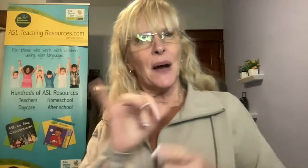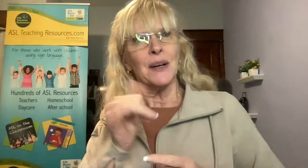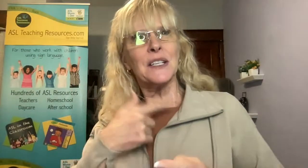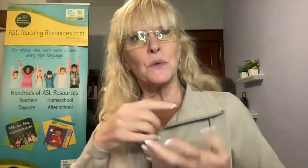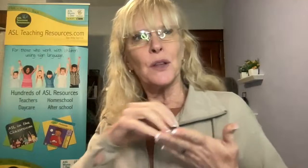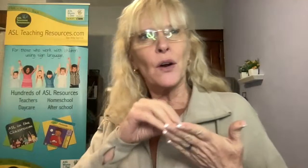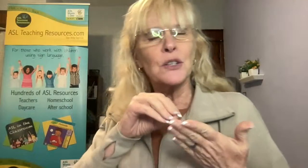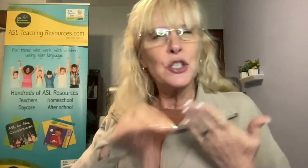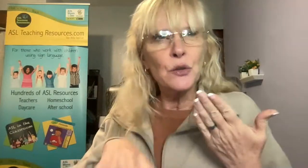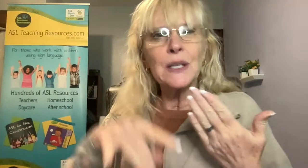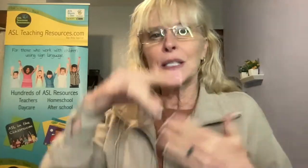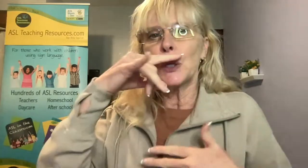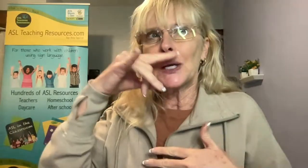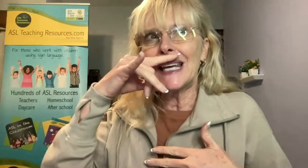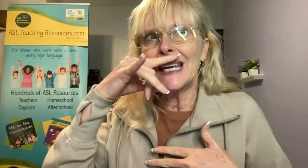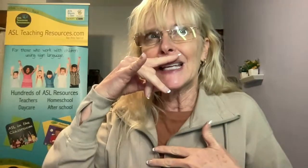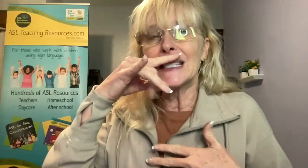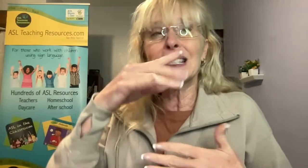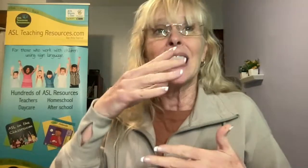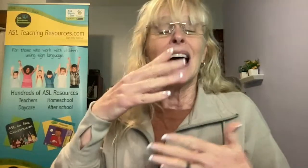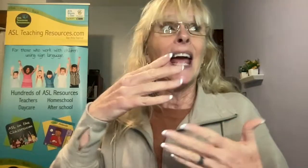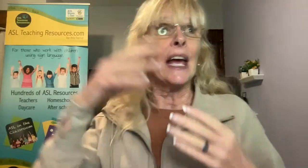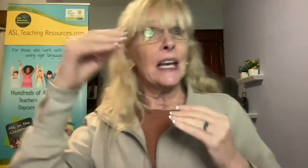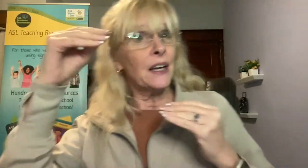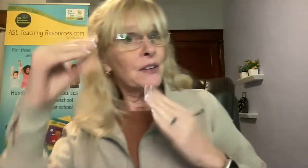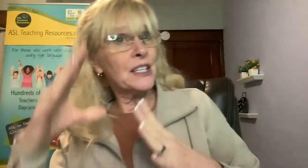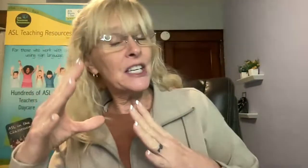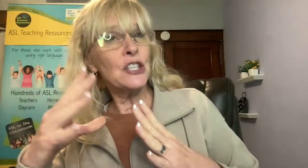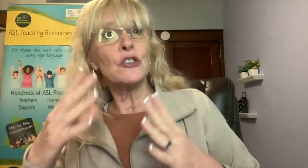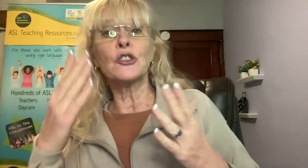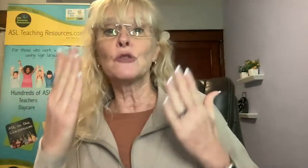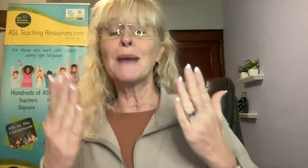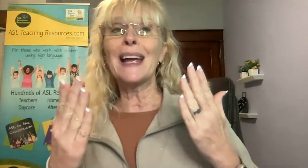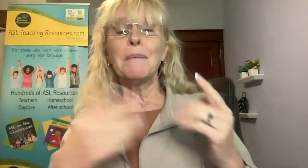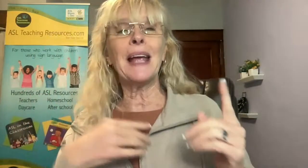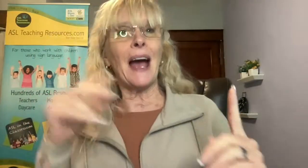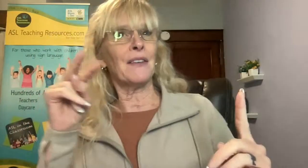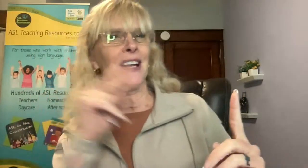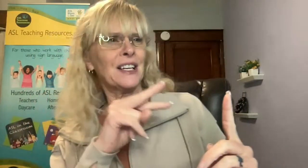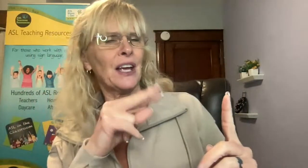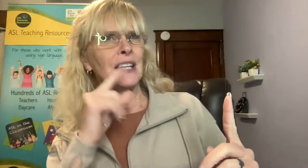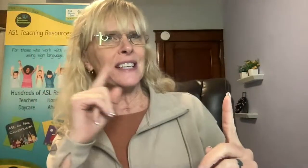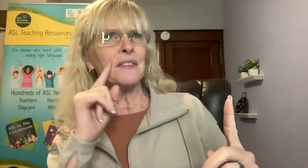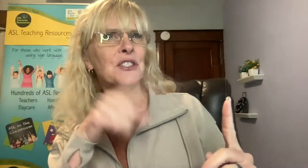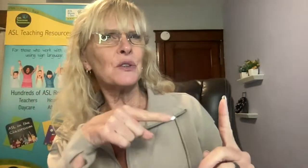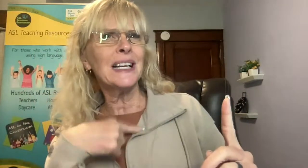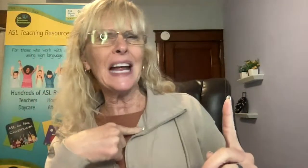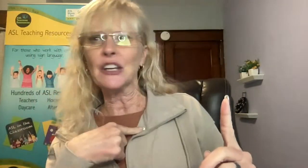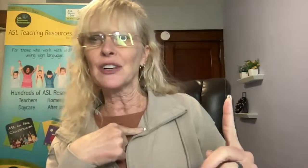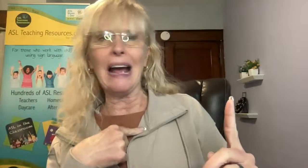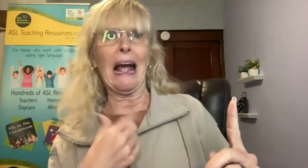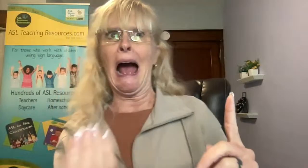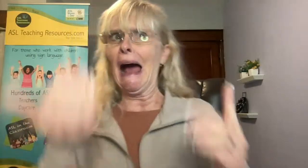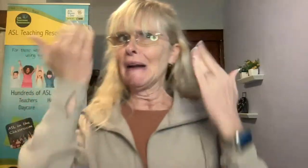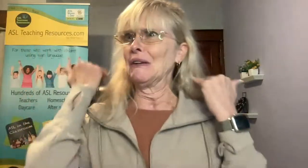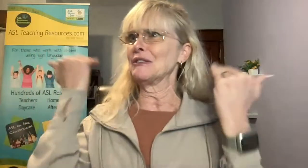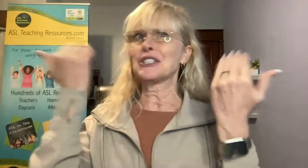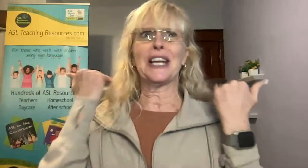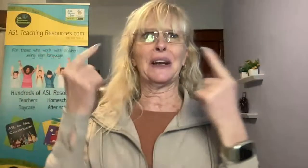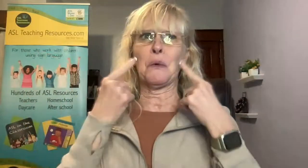it is with our students and our kids and even the teachers. You may be having a deaf student and you're like, I don't understand a